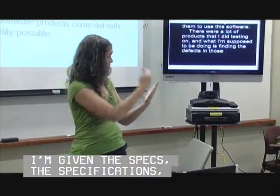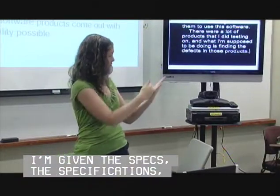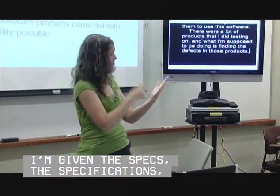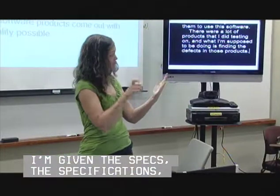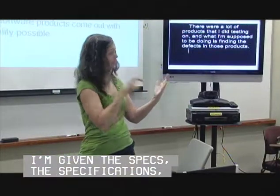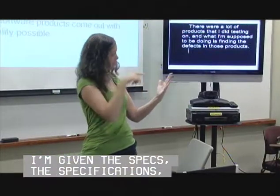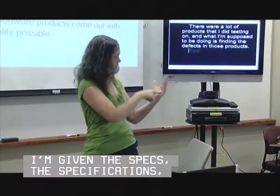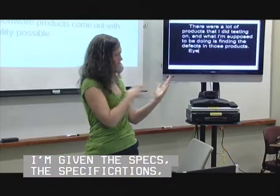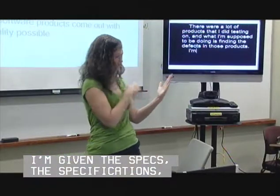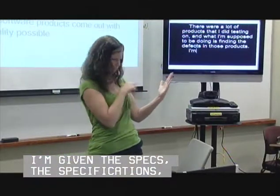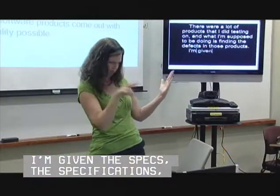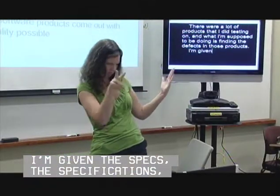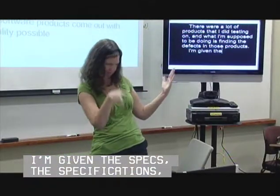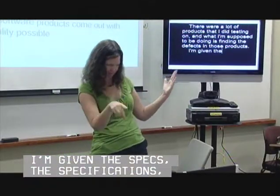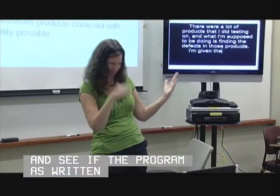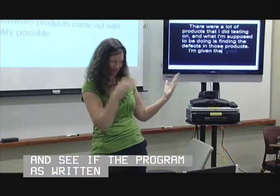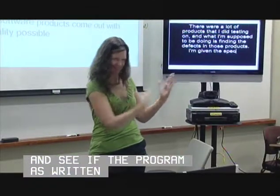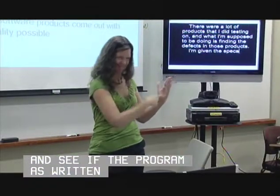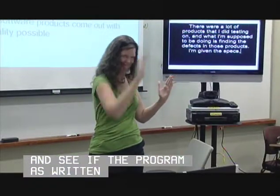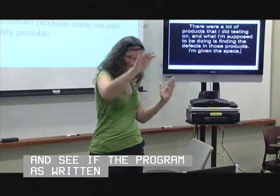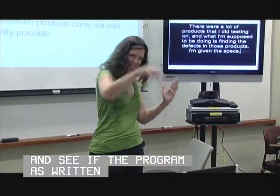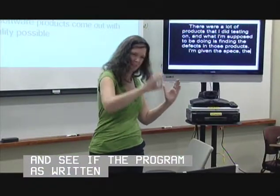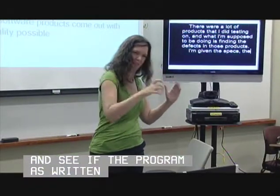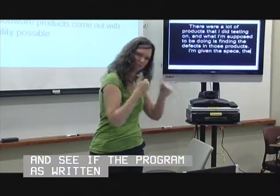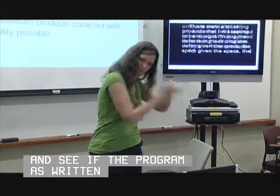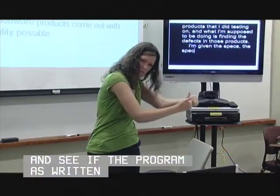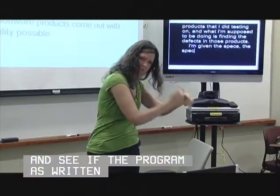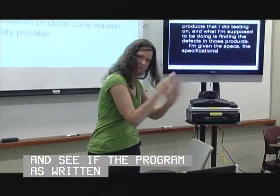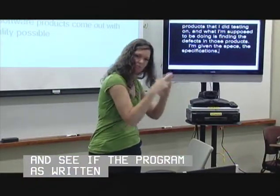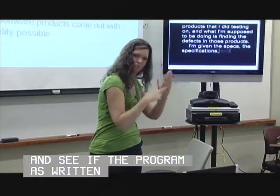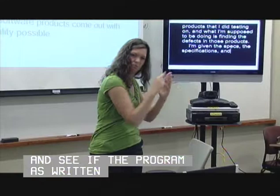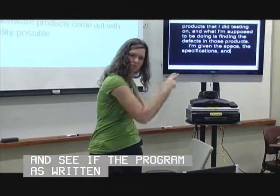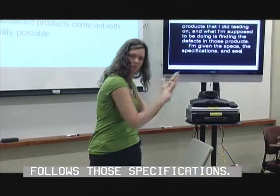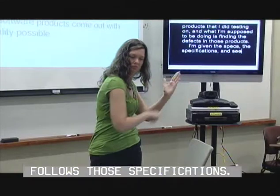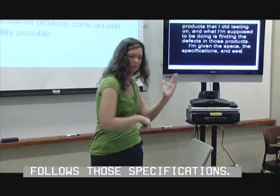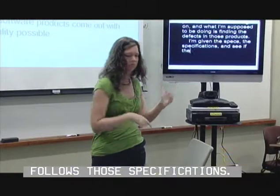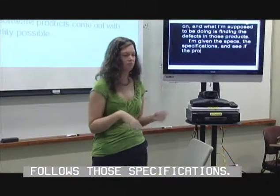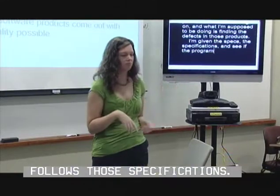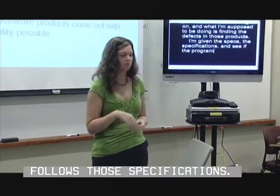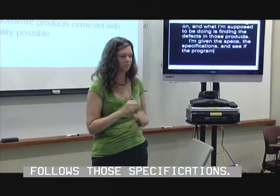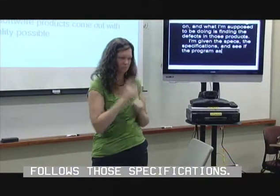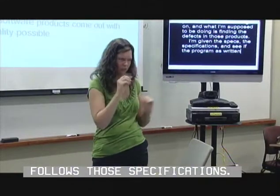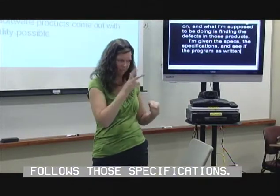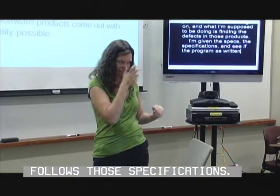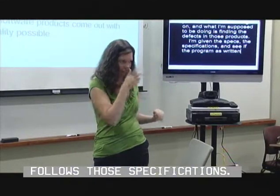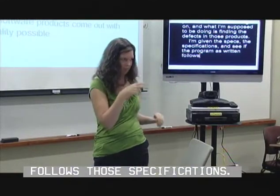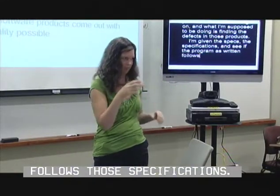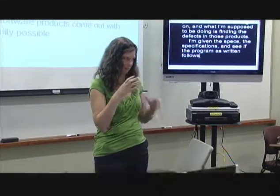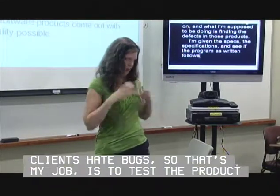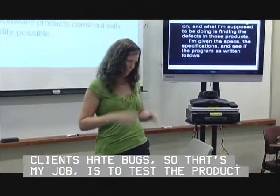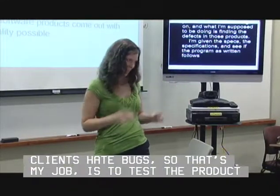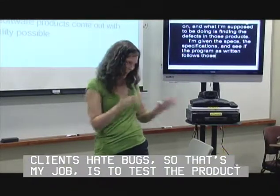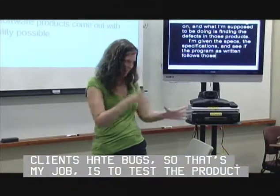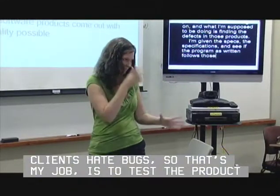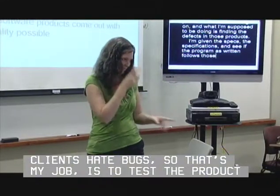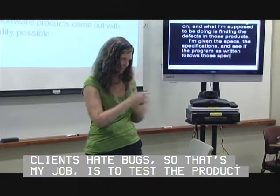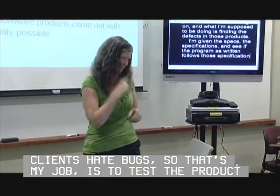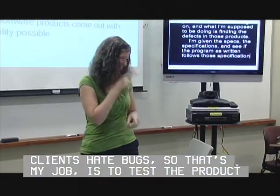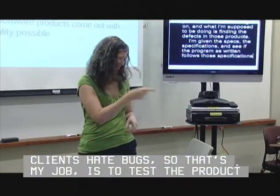given the specs, the specifications, and see if the program as written follows those specifications. Clients hate bugs, so